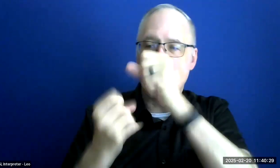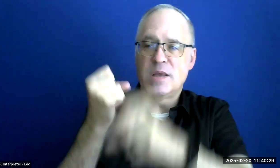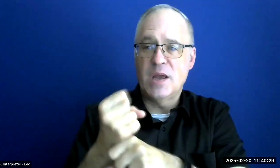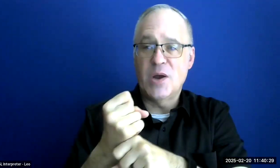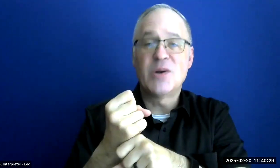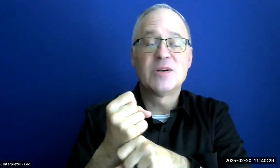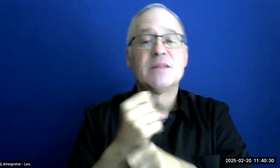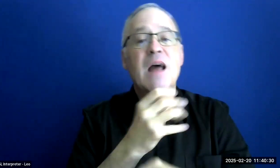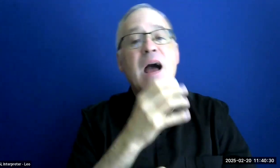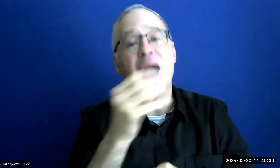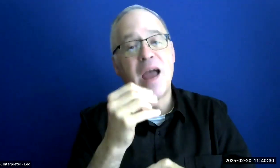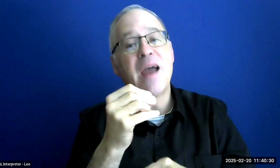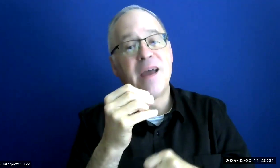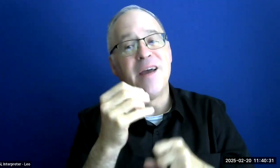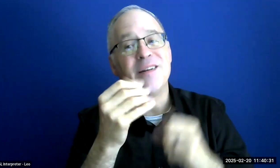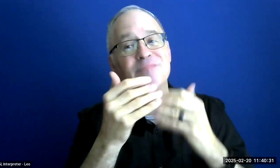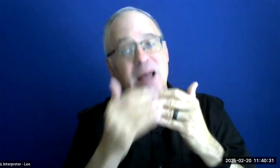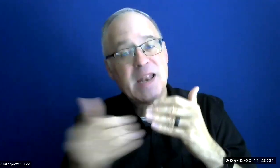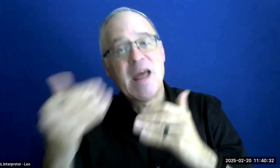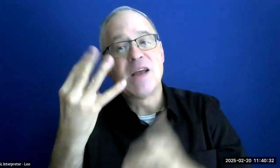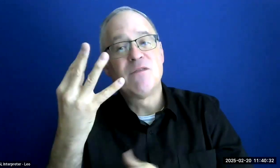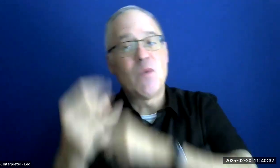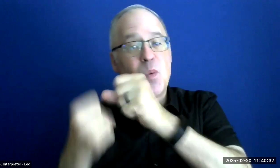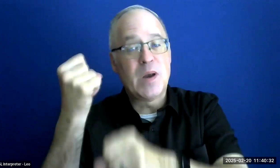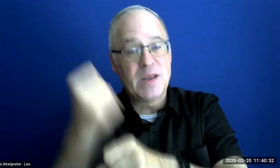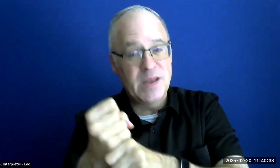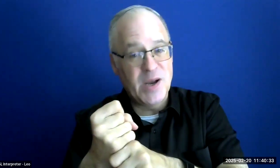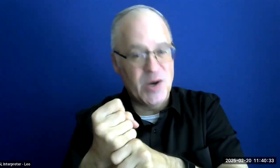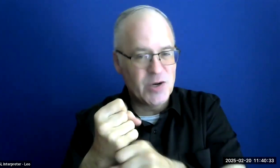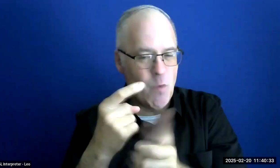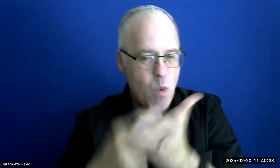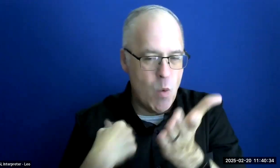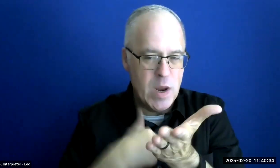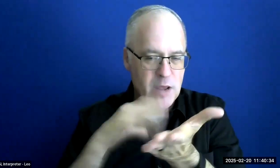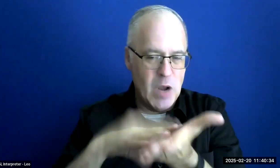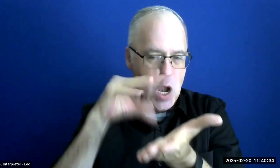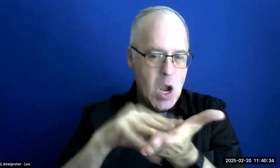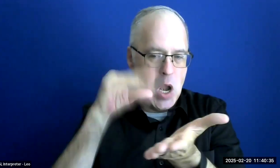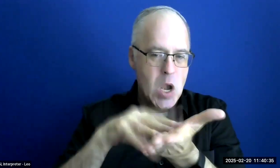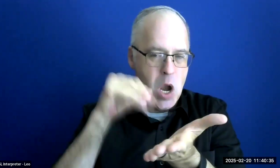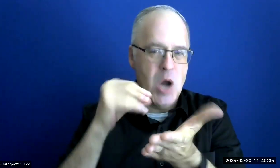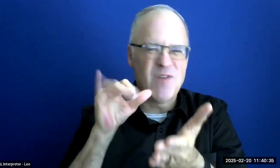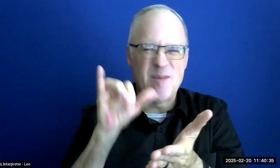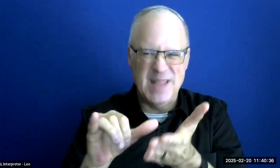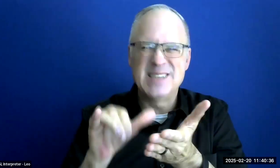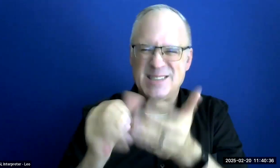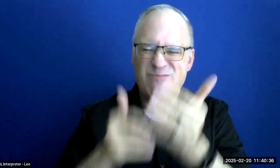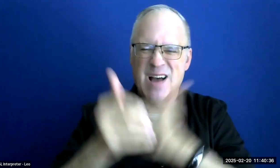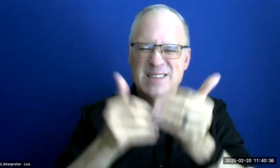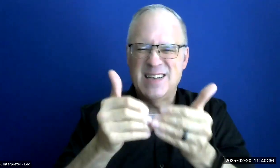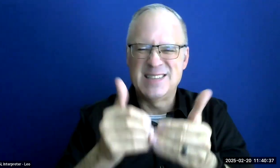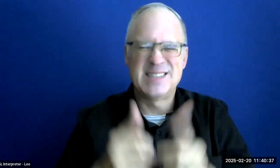quadrennium to kind of get a sense of what we're learning from the process. Something that's always important to realize about